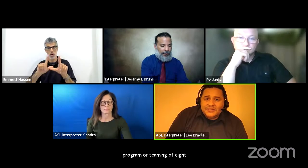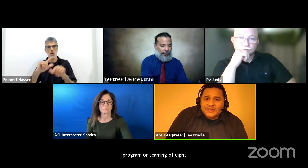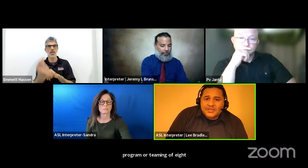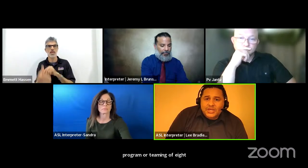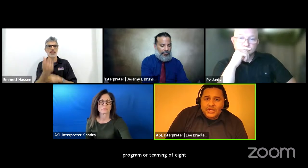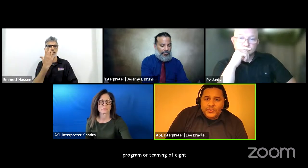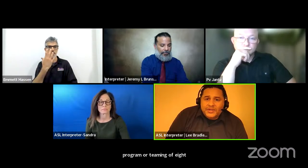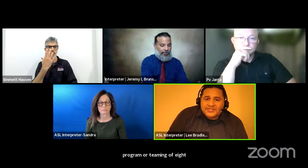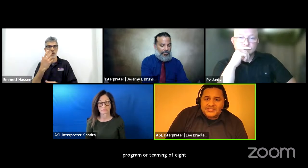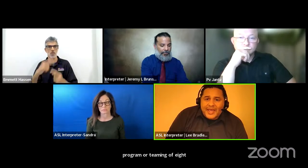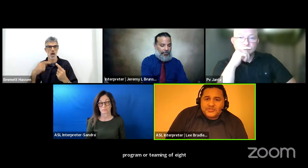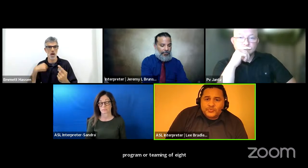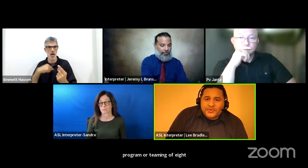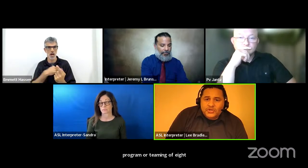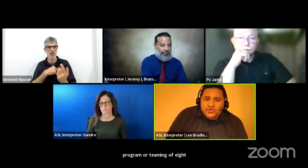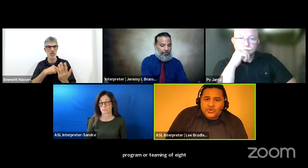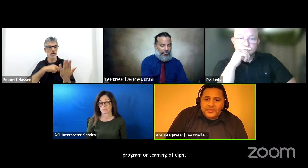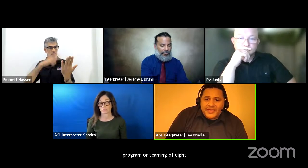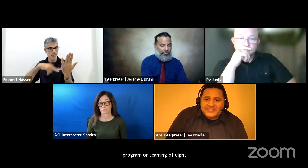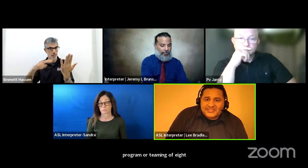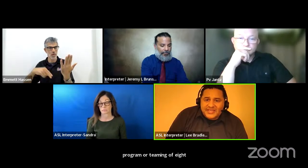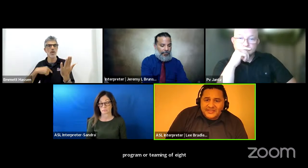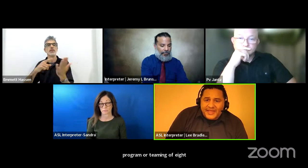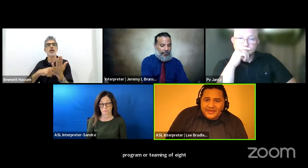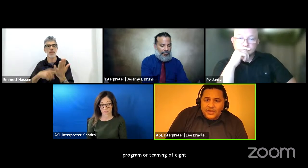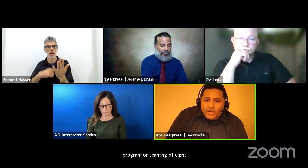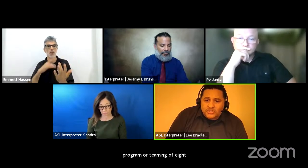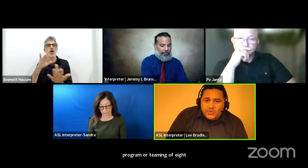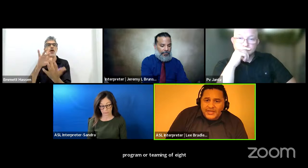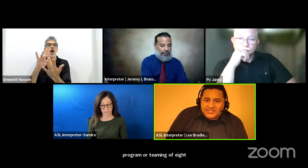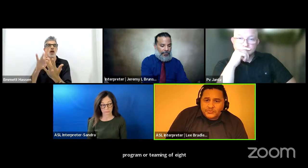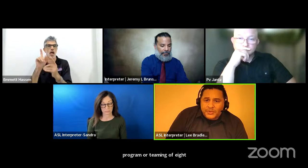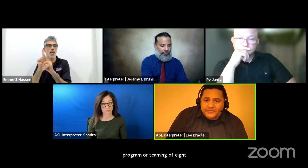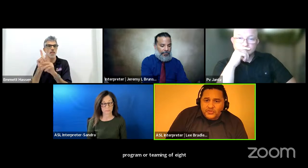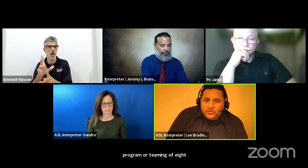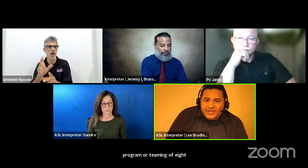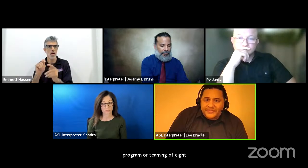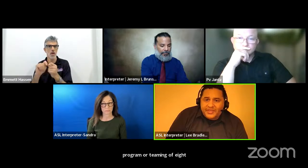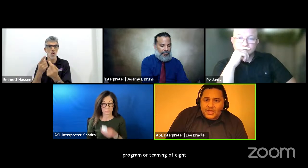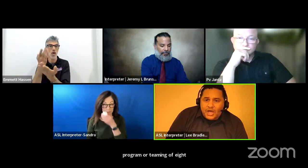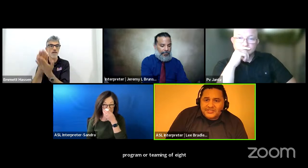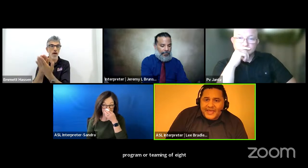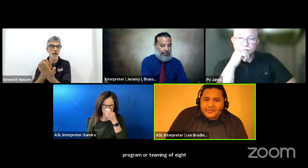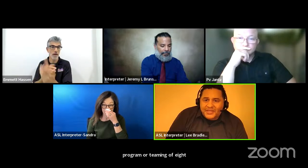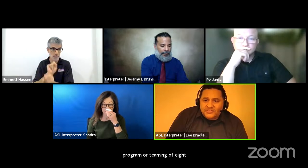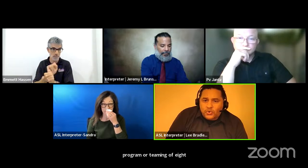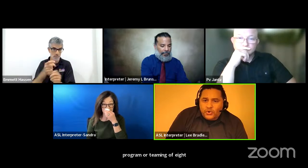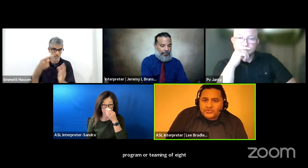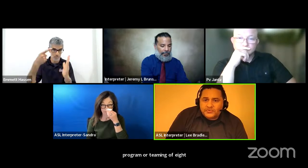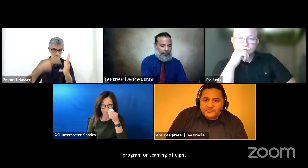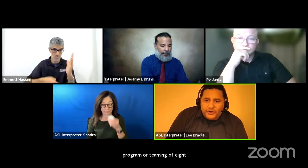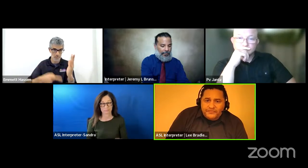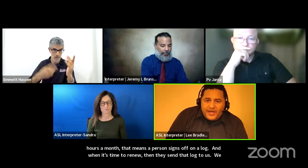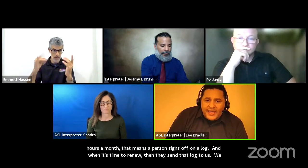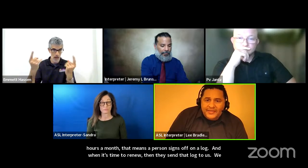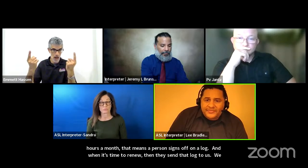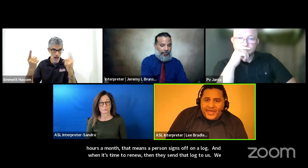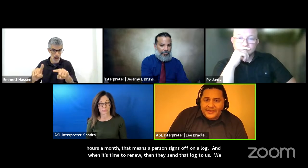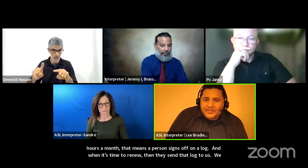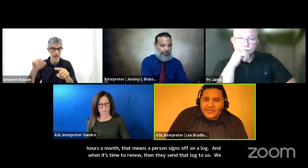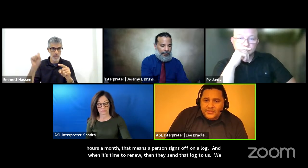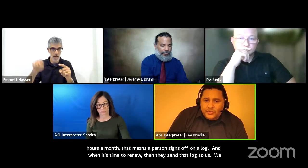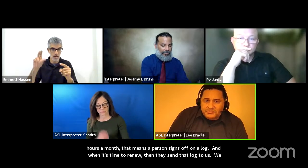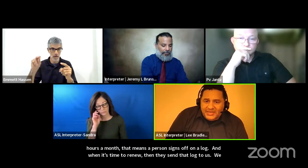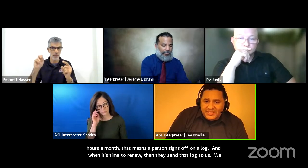And when it's time to renew, then they send that log to us. We review it and then contact the mentor to verify